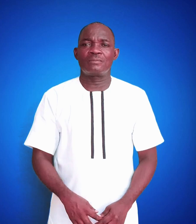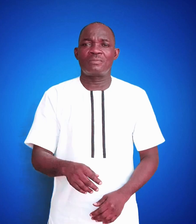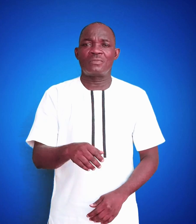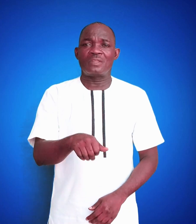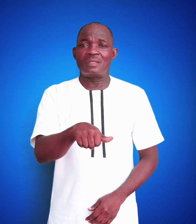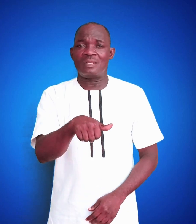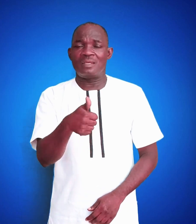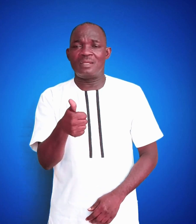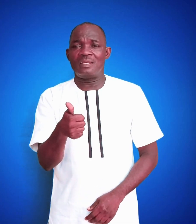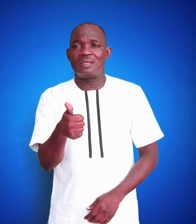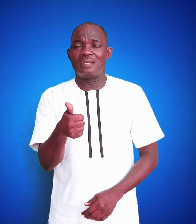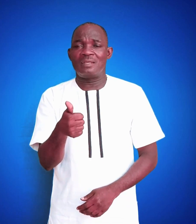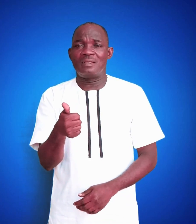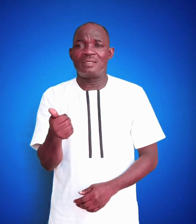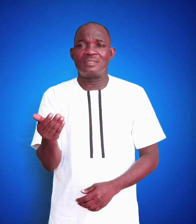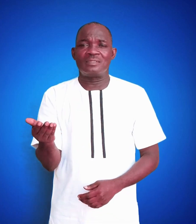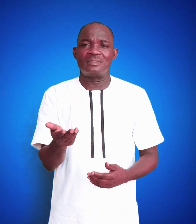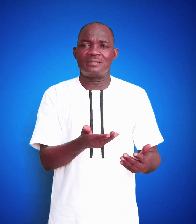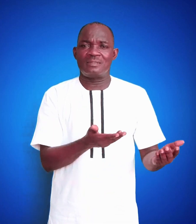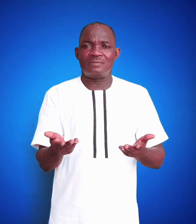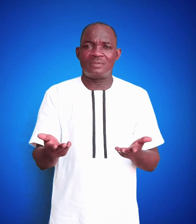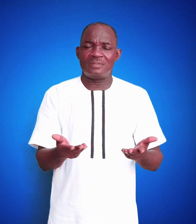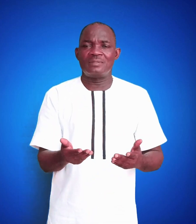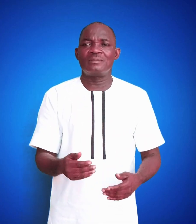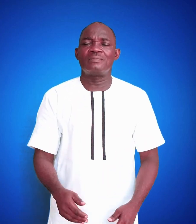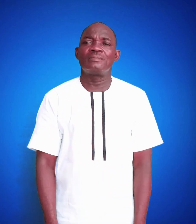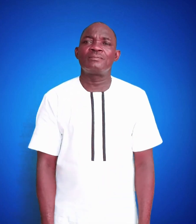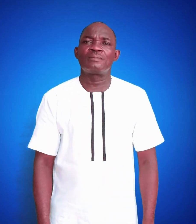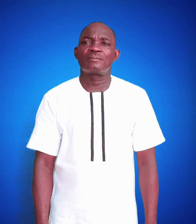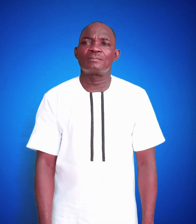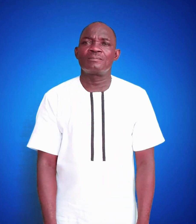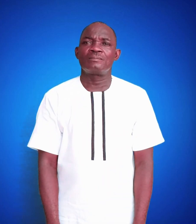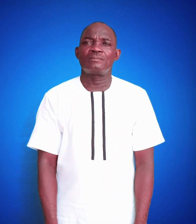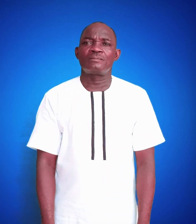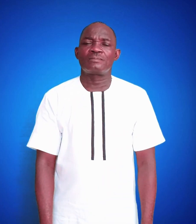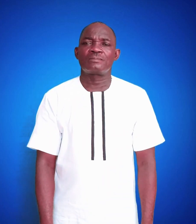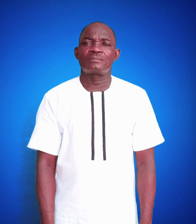Other available services.